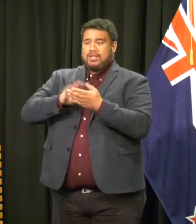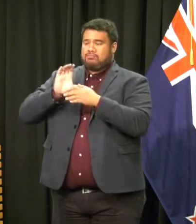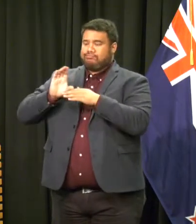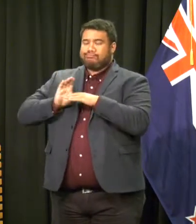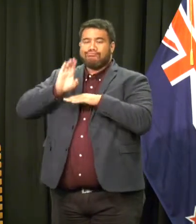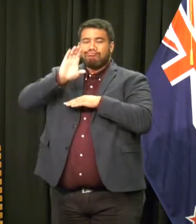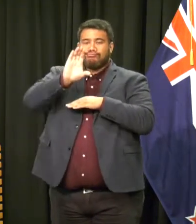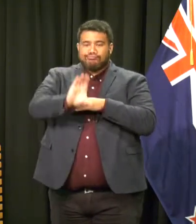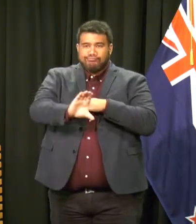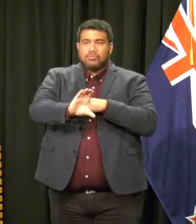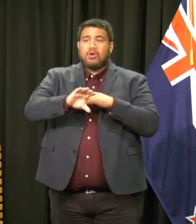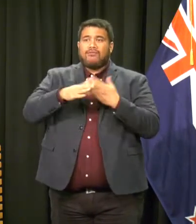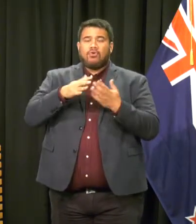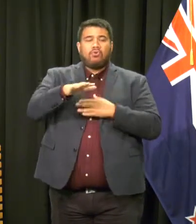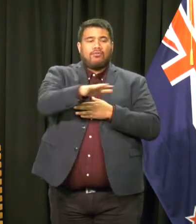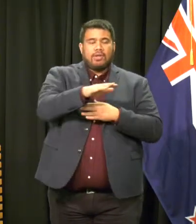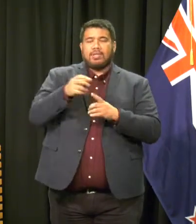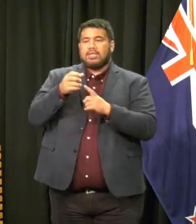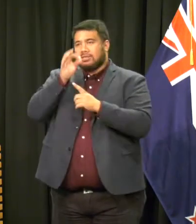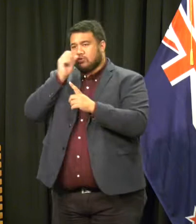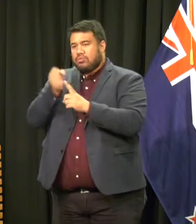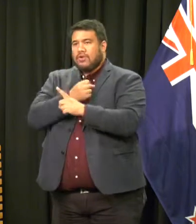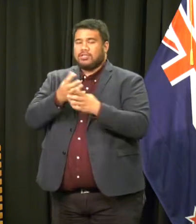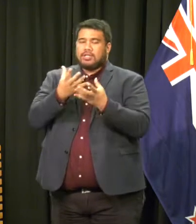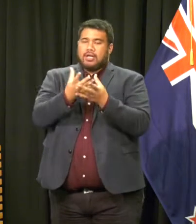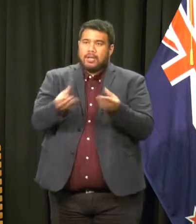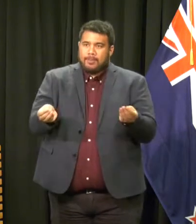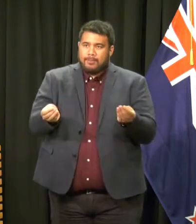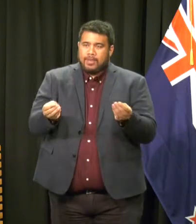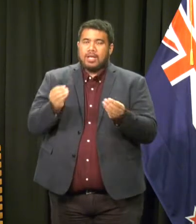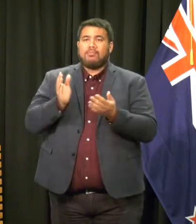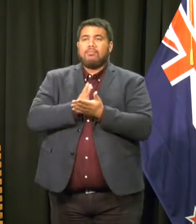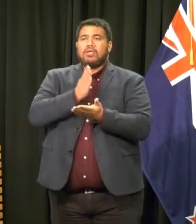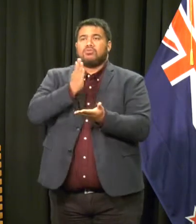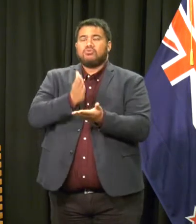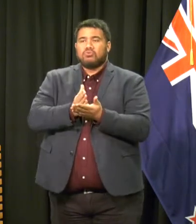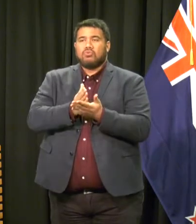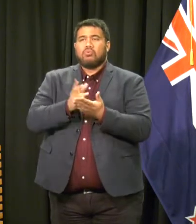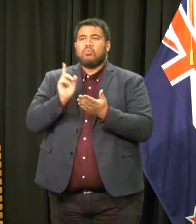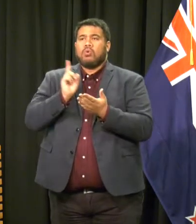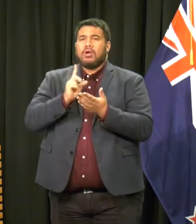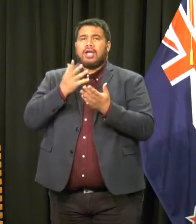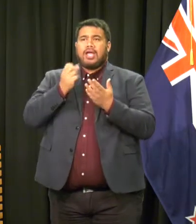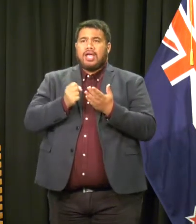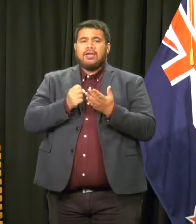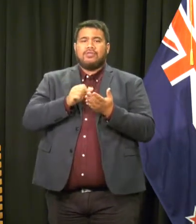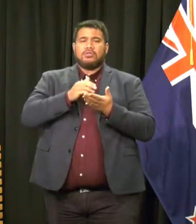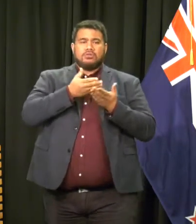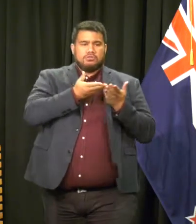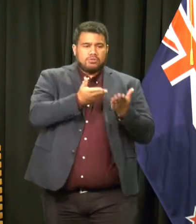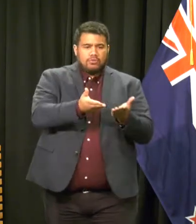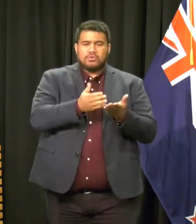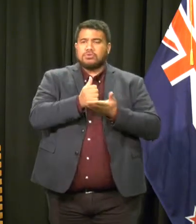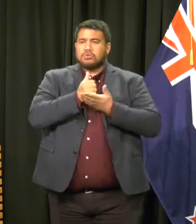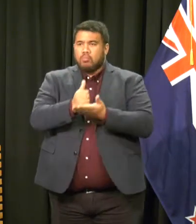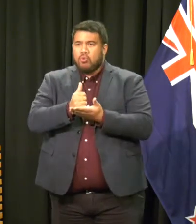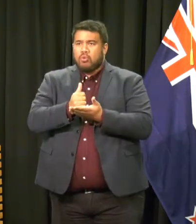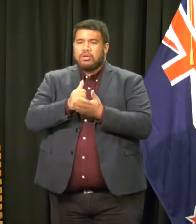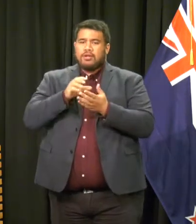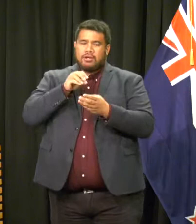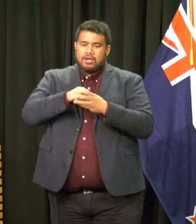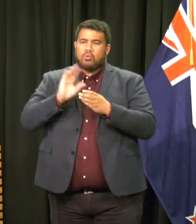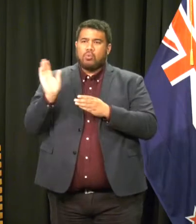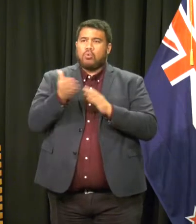will be invested to prevent family and sexual violence and to ensure consistent and effective responses in every community. It